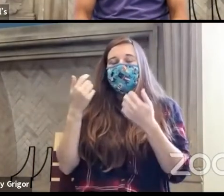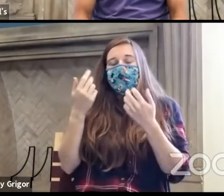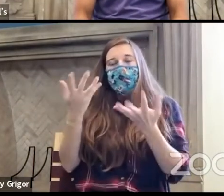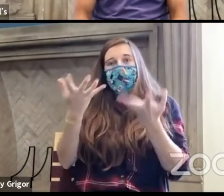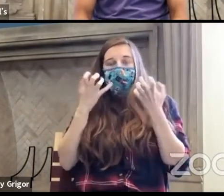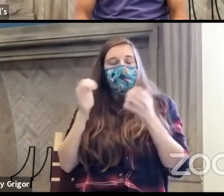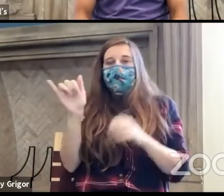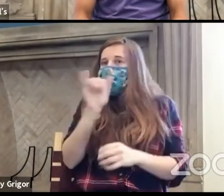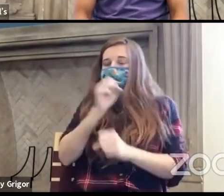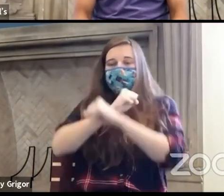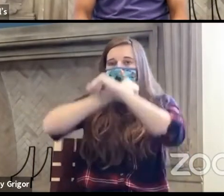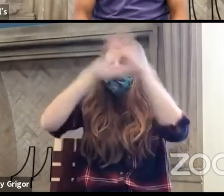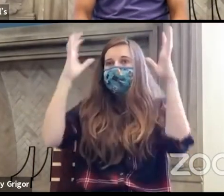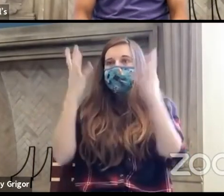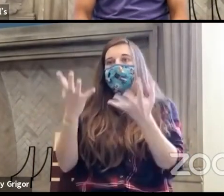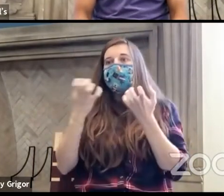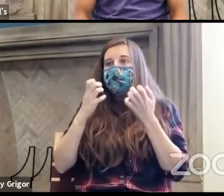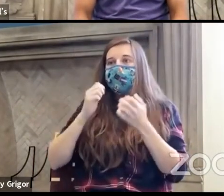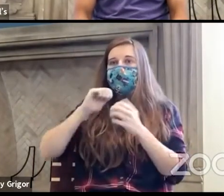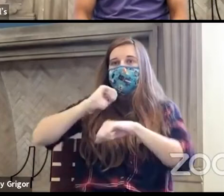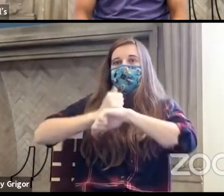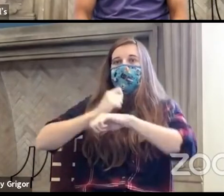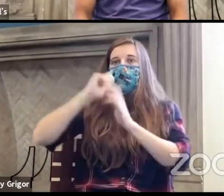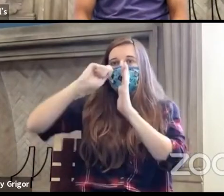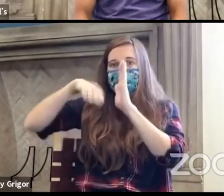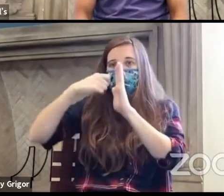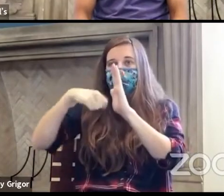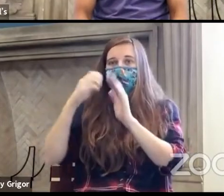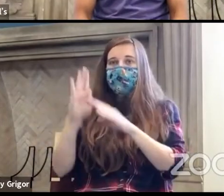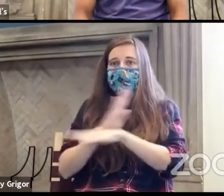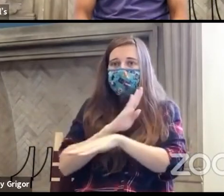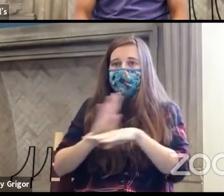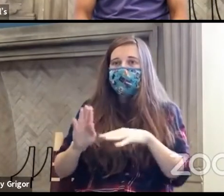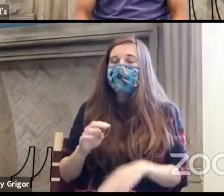And we both had the same vision to establish a film business.